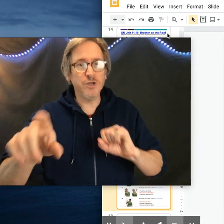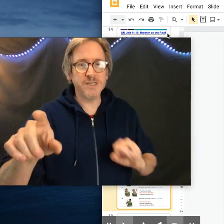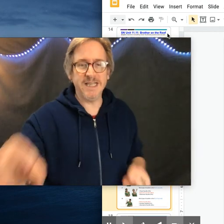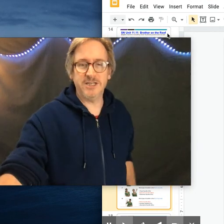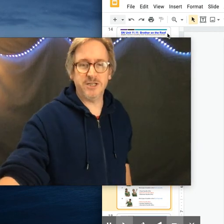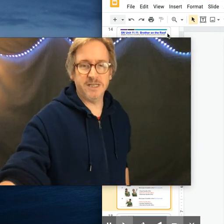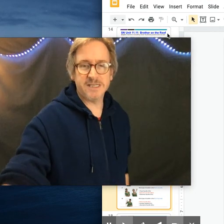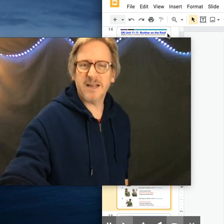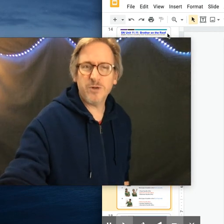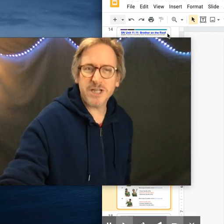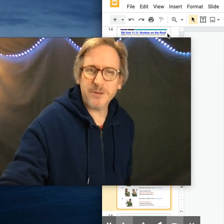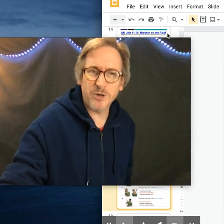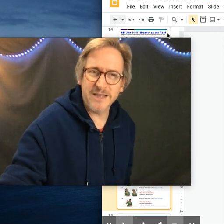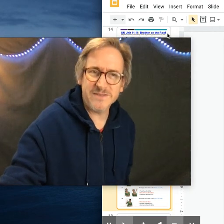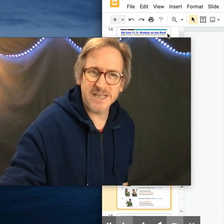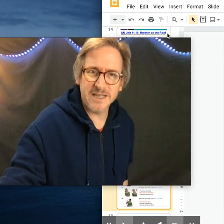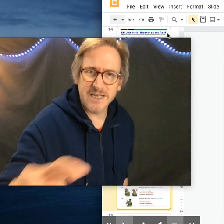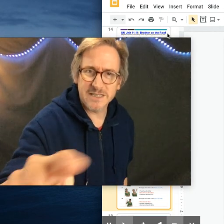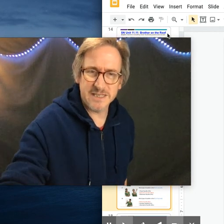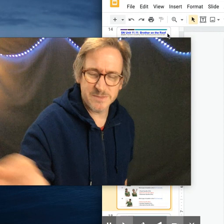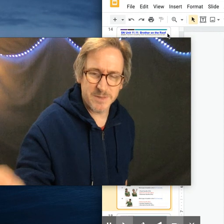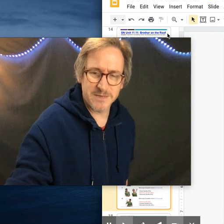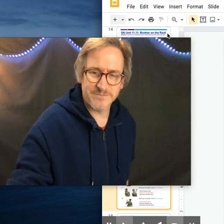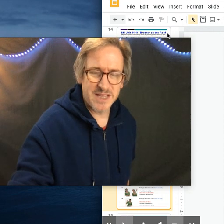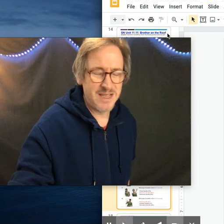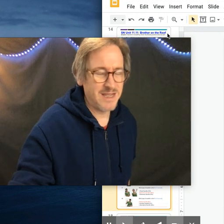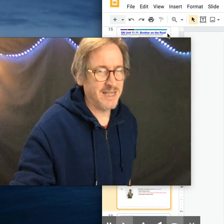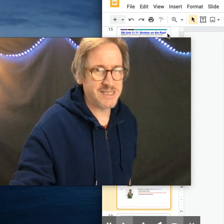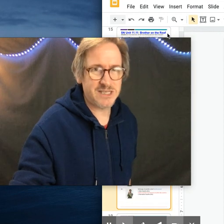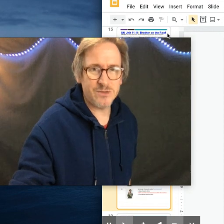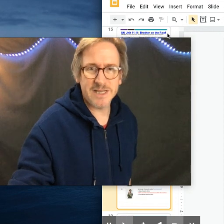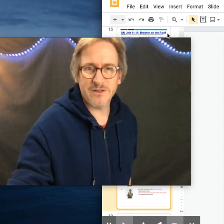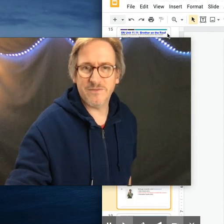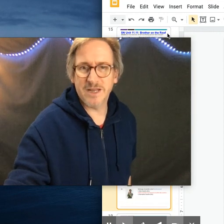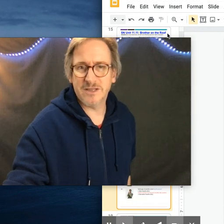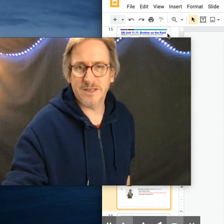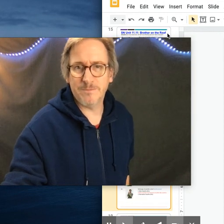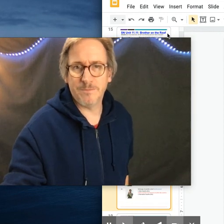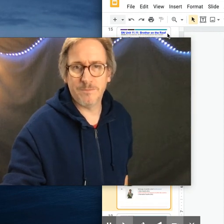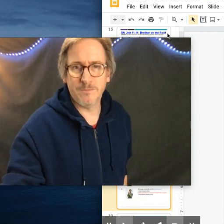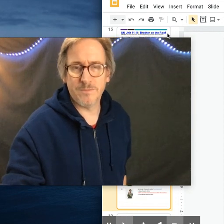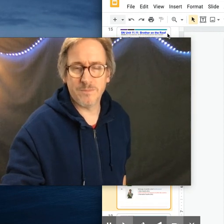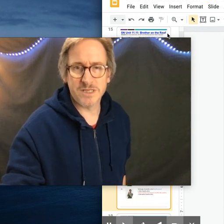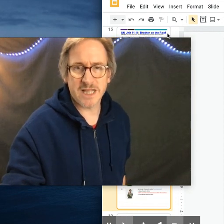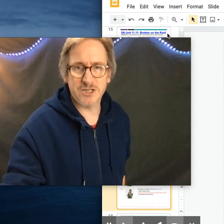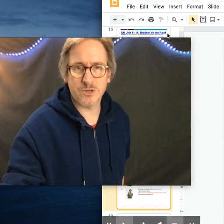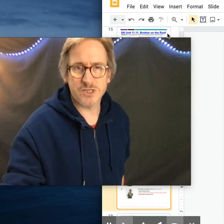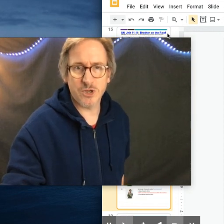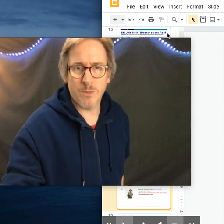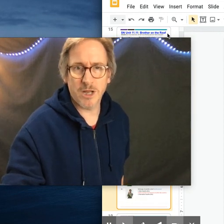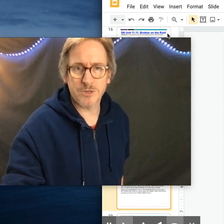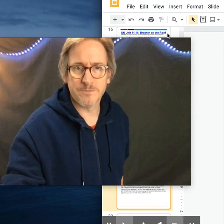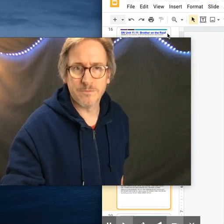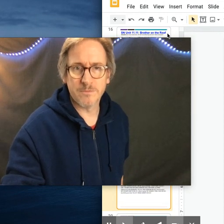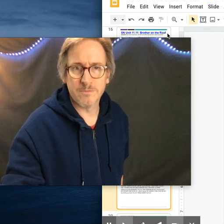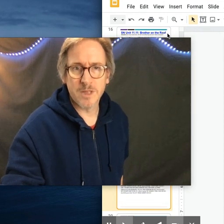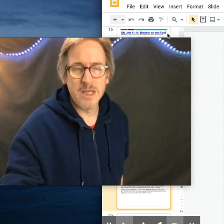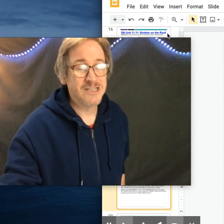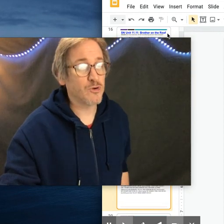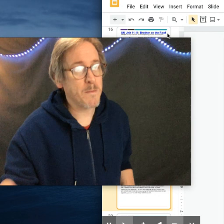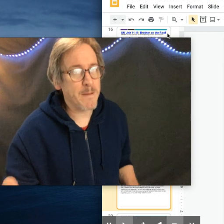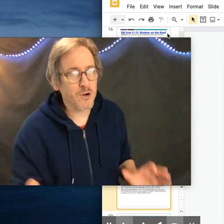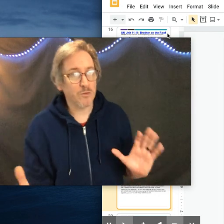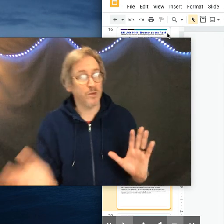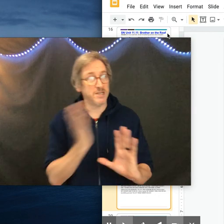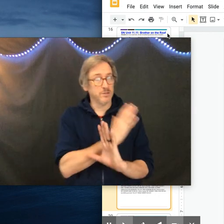So you'll see each of these. I wish I could put GIFs into these, but it slows down the slideshow so much.